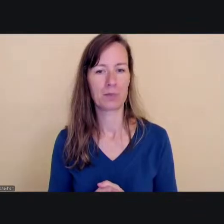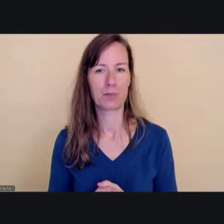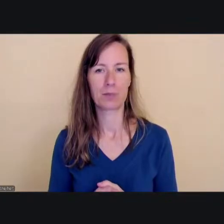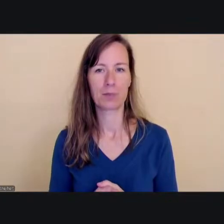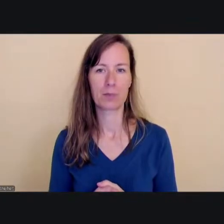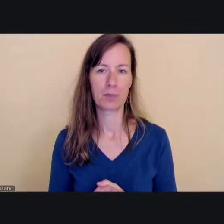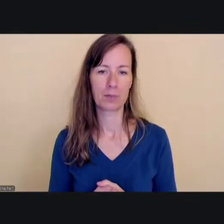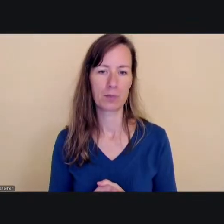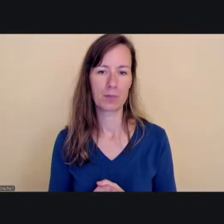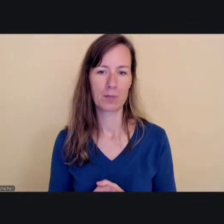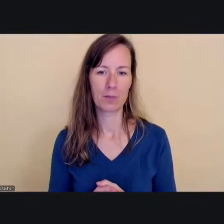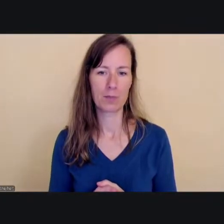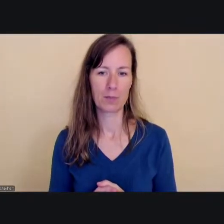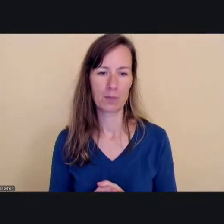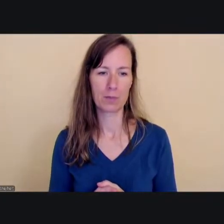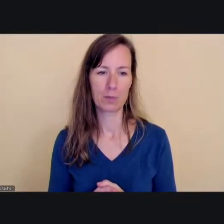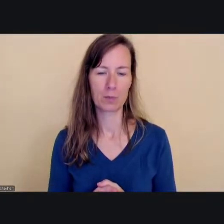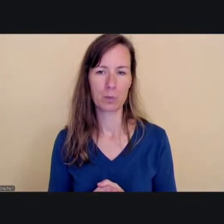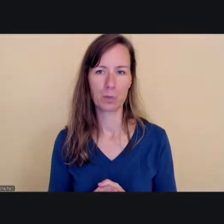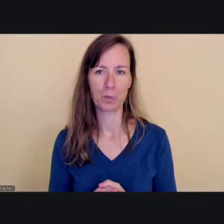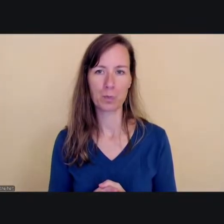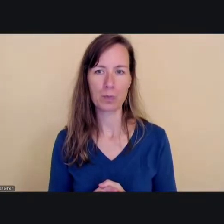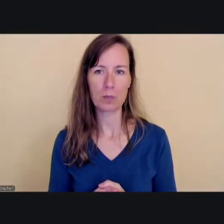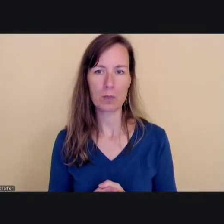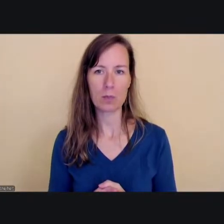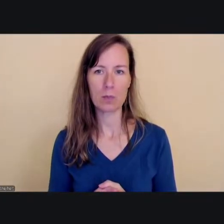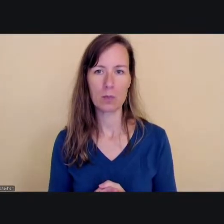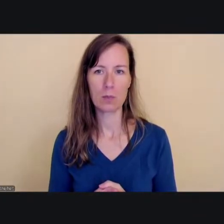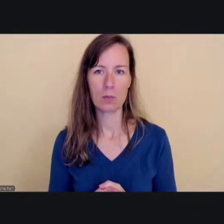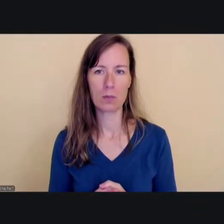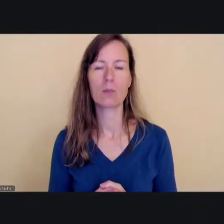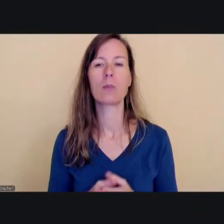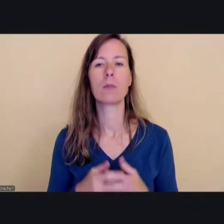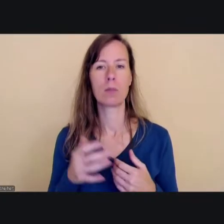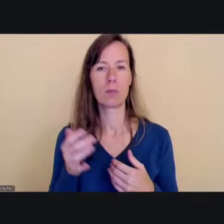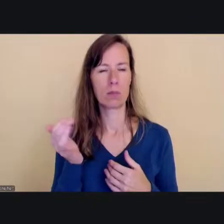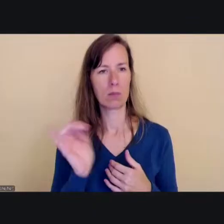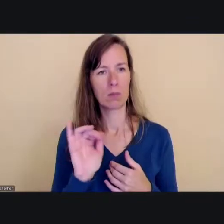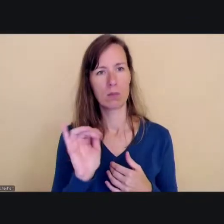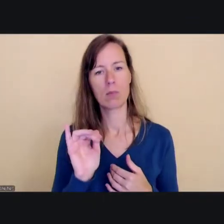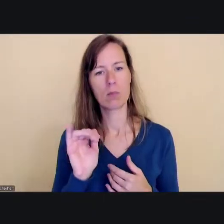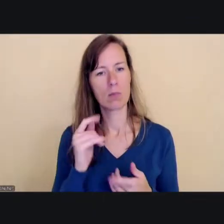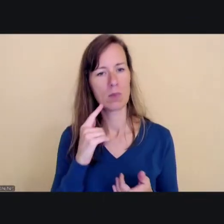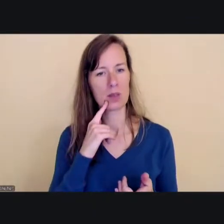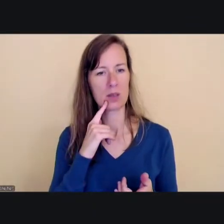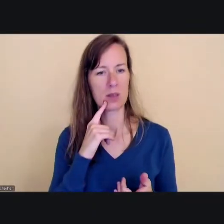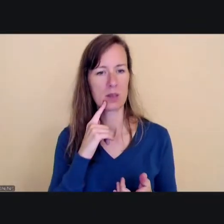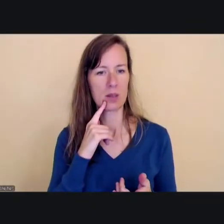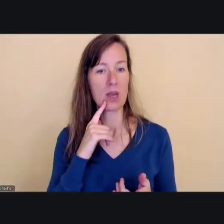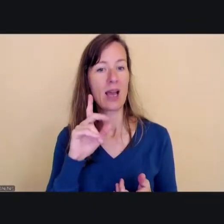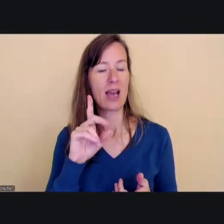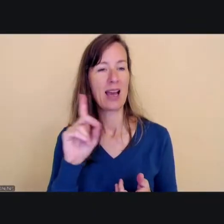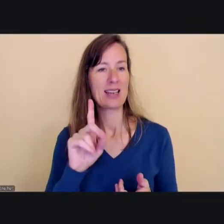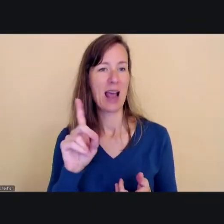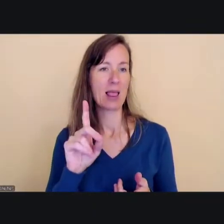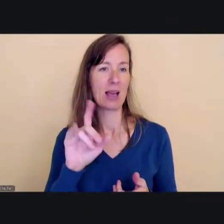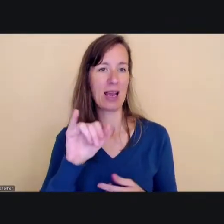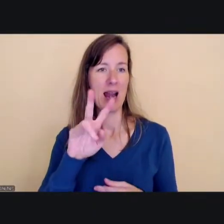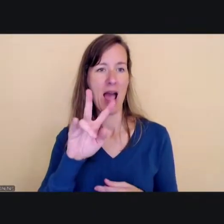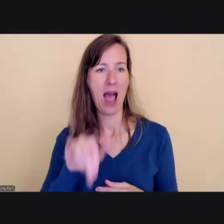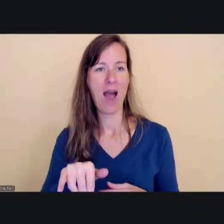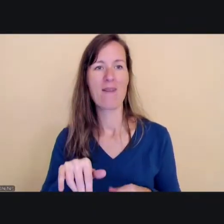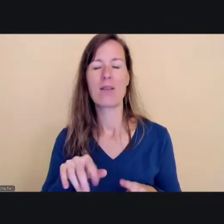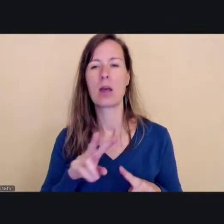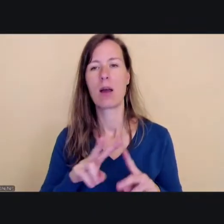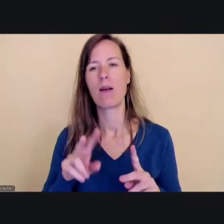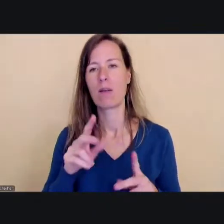you, Councilman Tansey, but I'll say that Delegate Ivy was very much interested in things such as